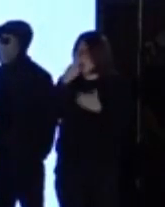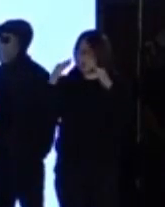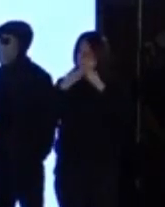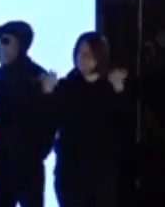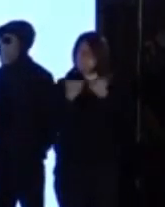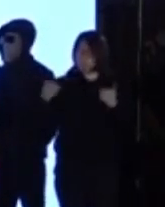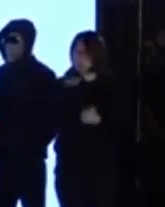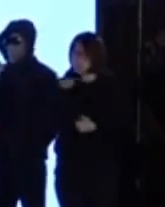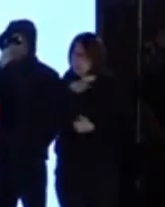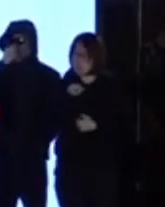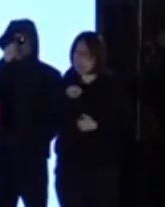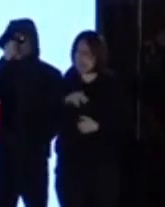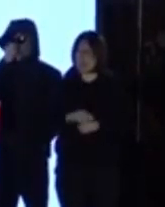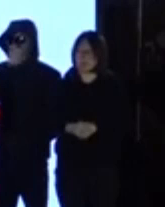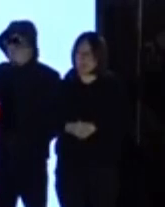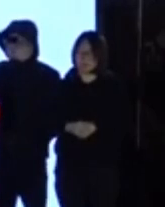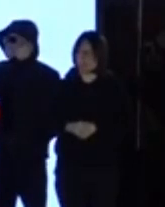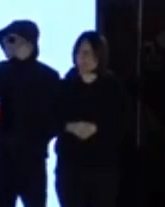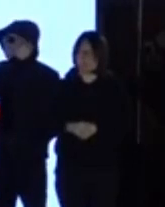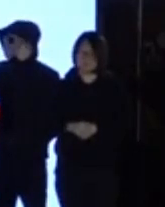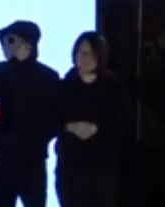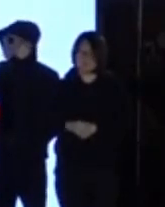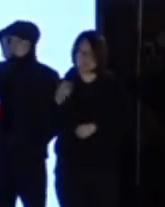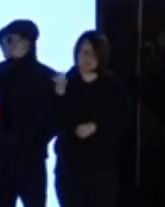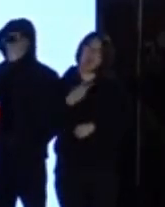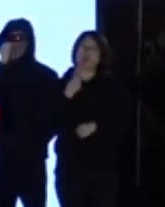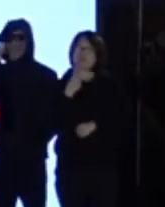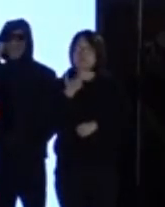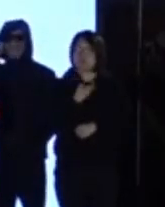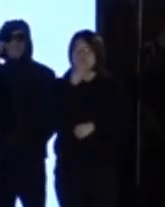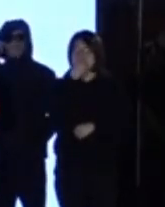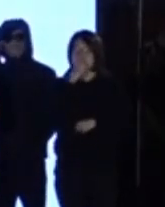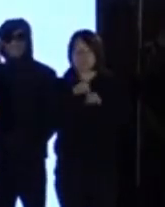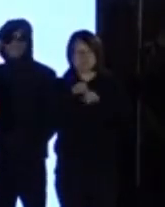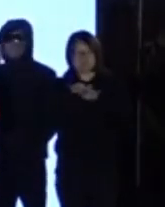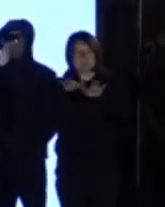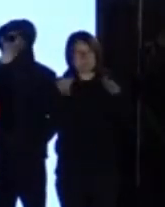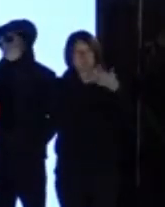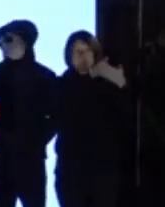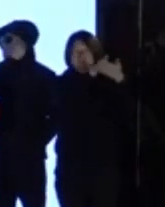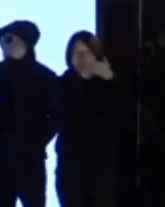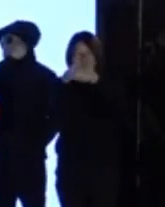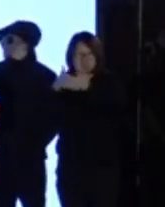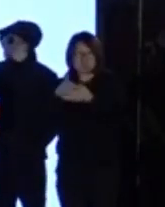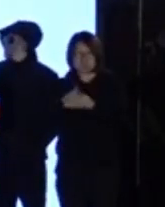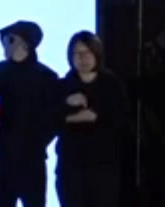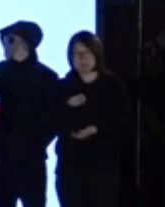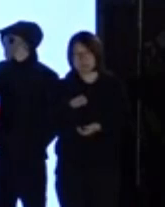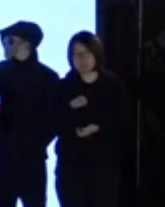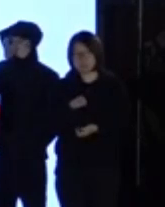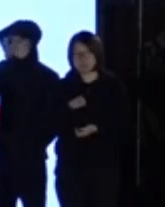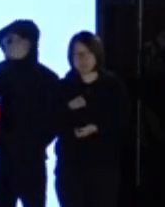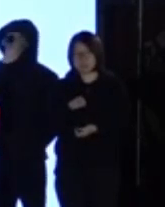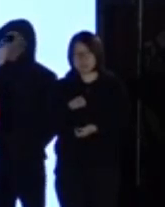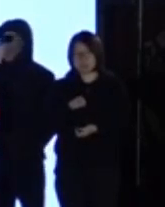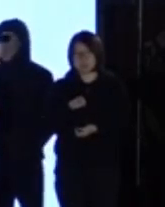adequately address leftover toxins in community facilities, the Hong Kong regime is openly tolerating a poisoning of an